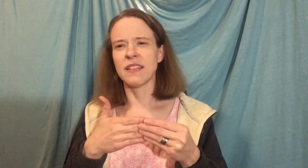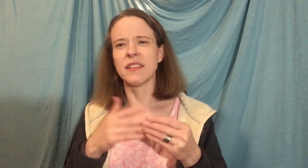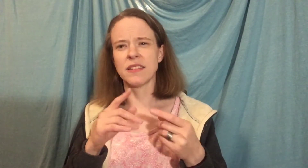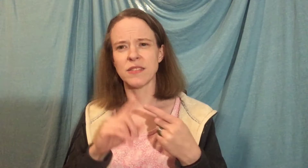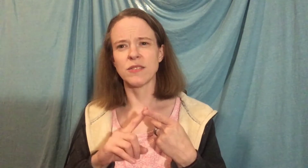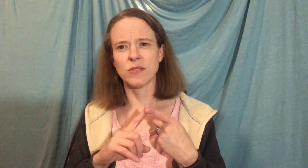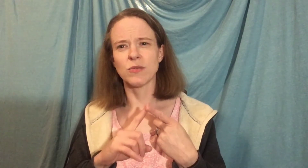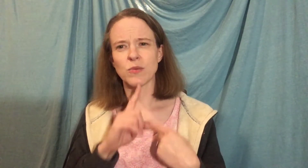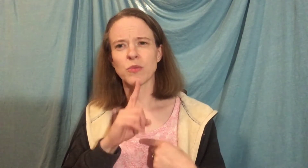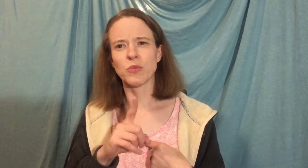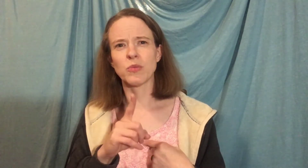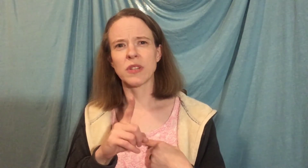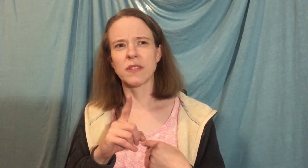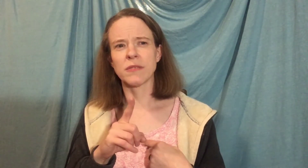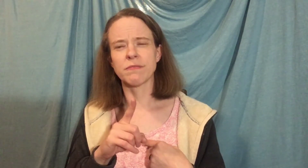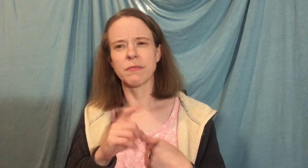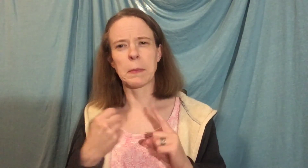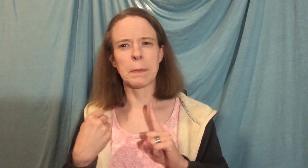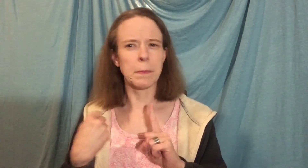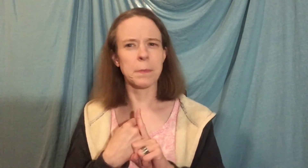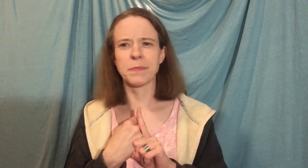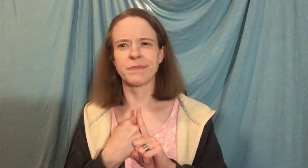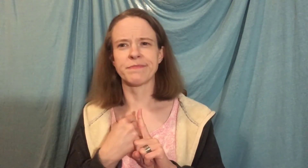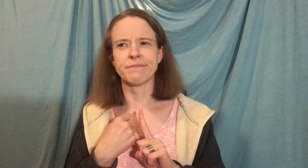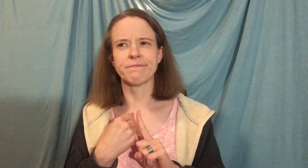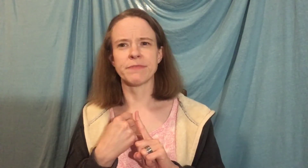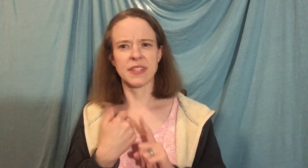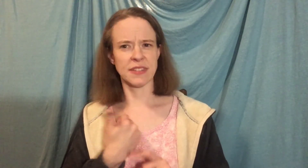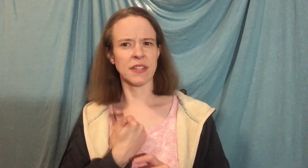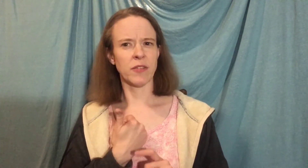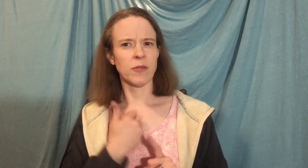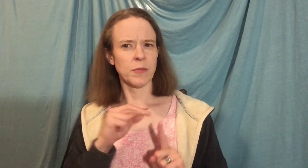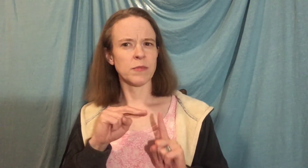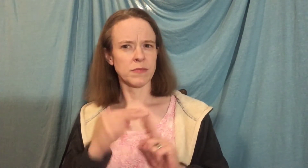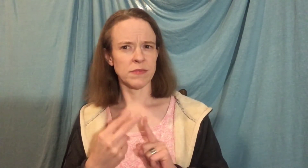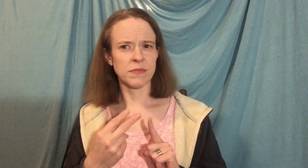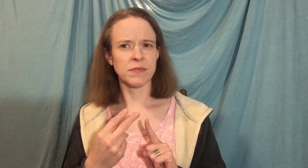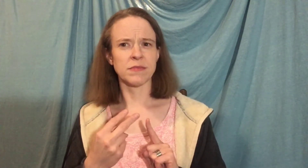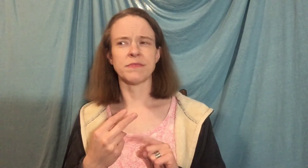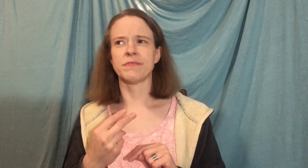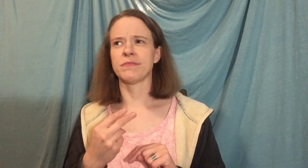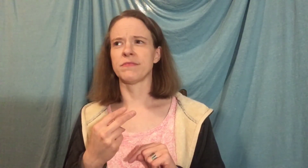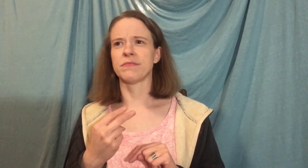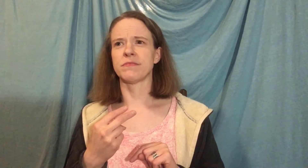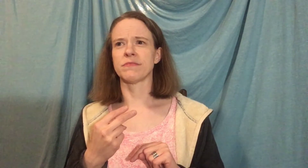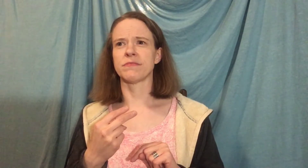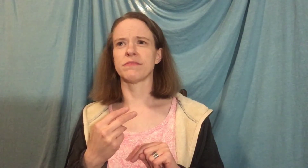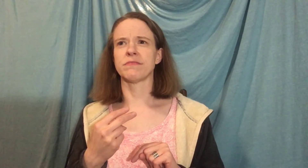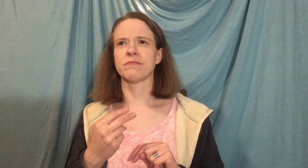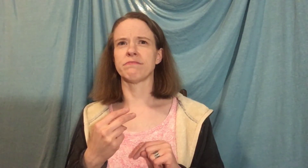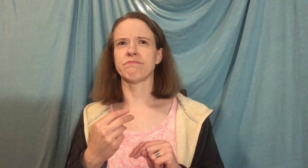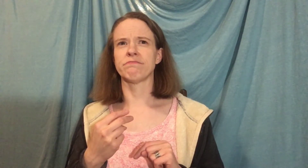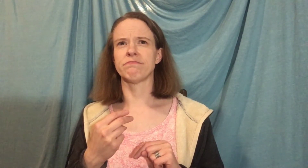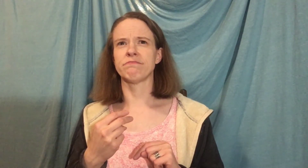And it leads to a severe impact on their self-perspective